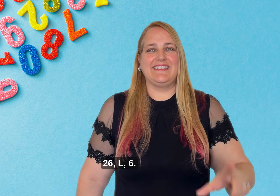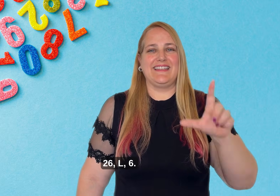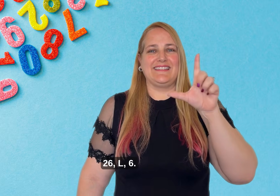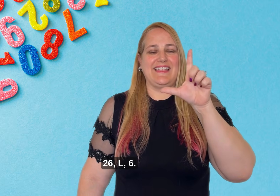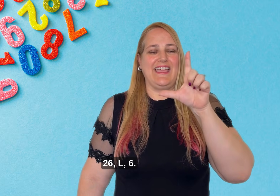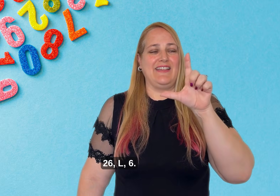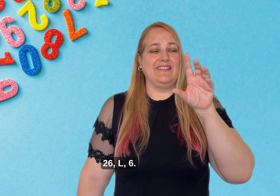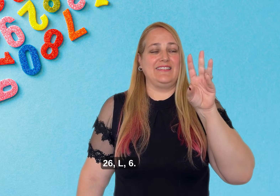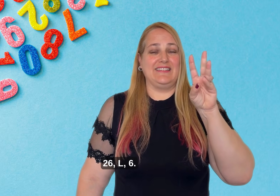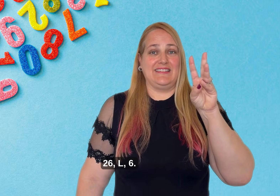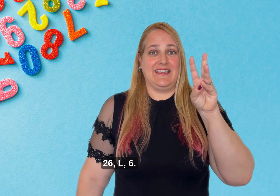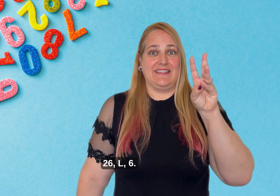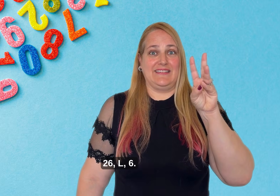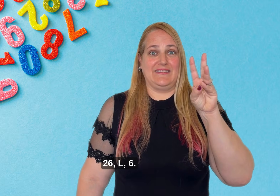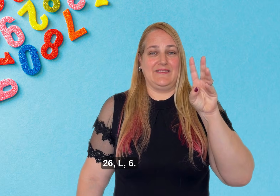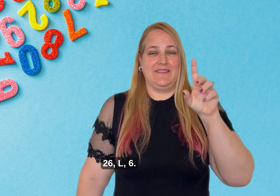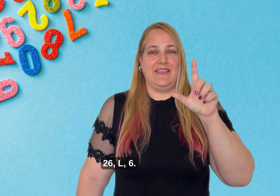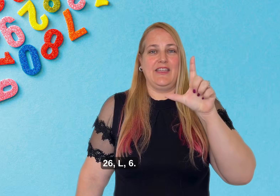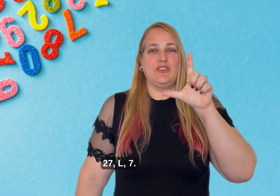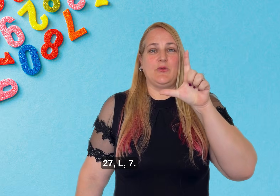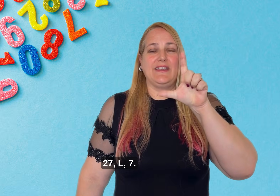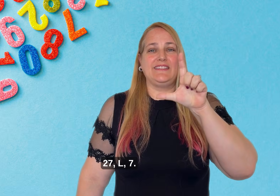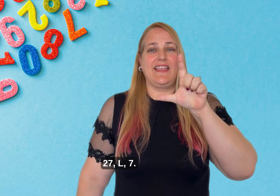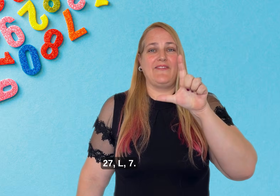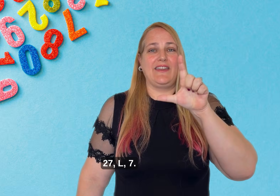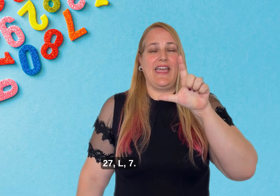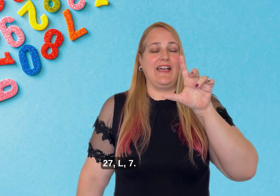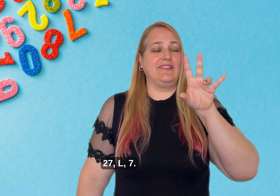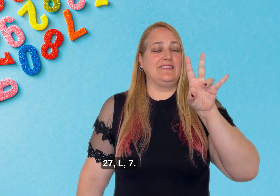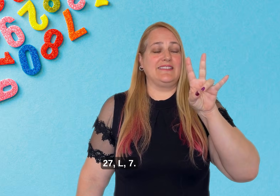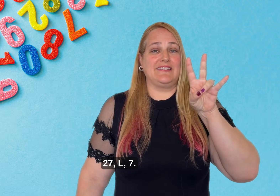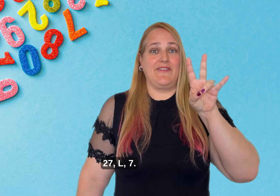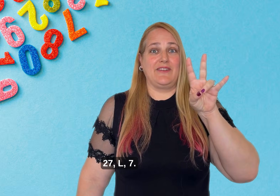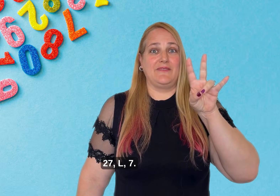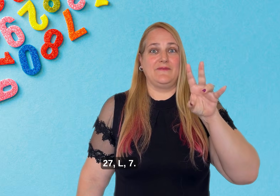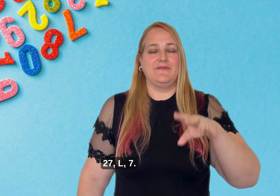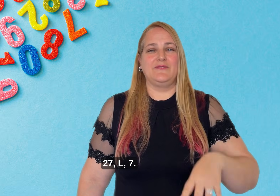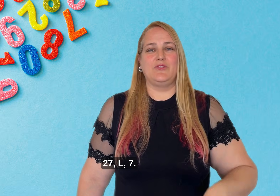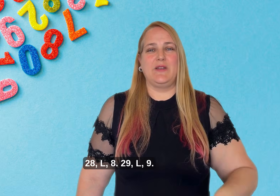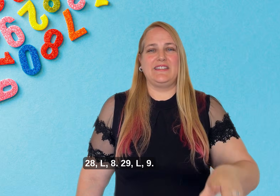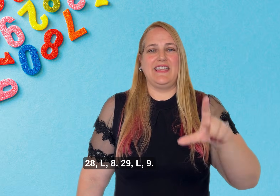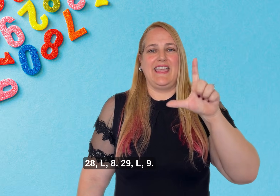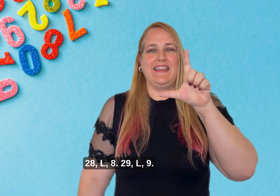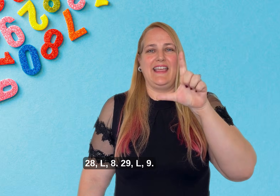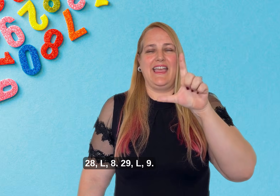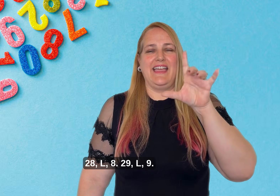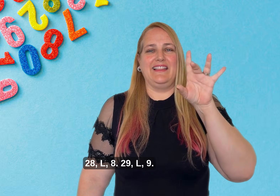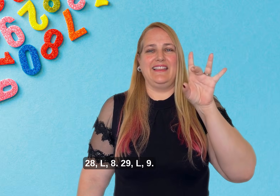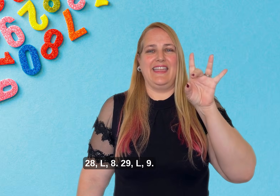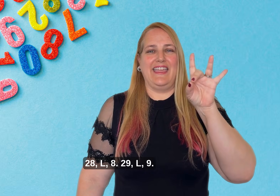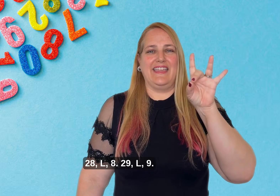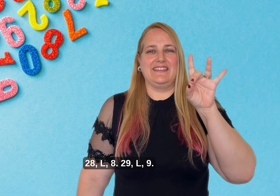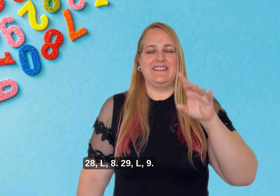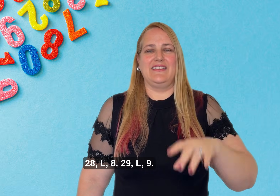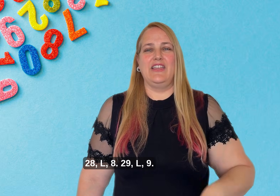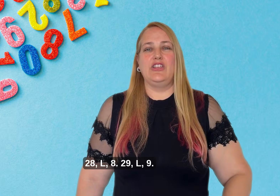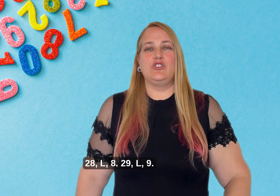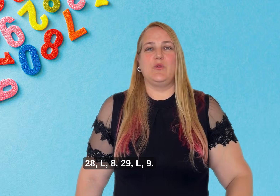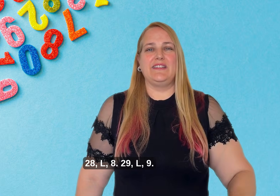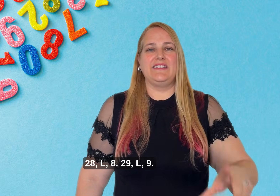$26, L6. $27, L7. $28, L8.